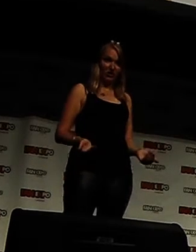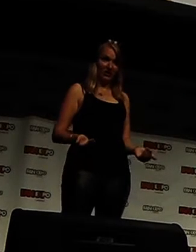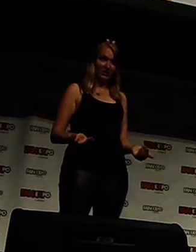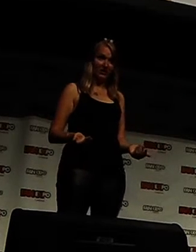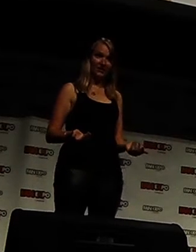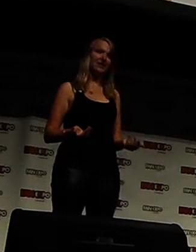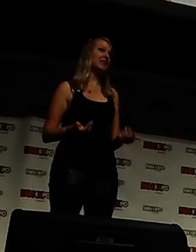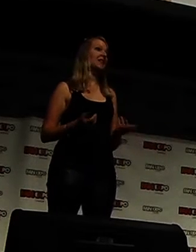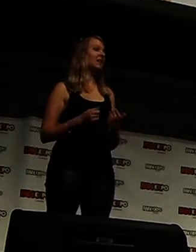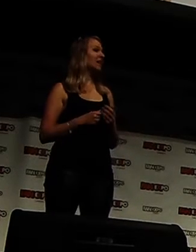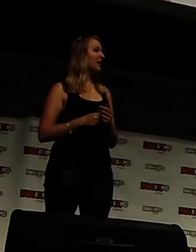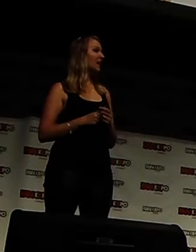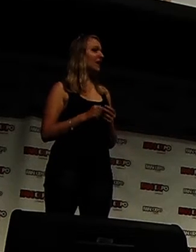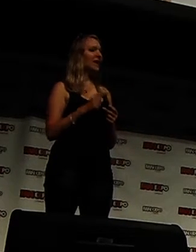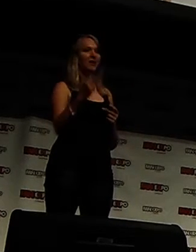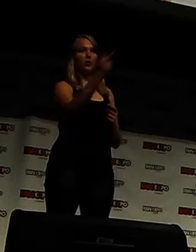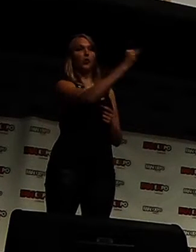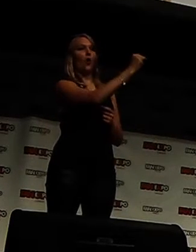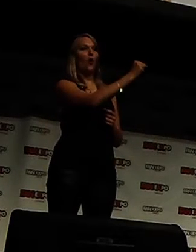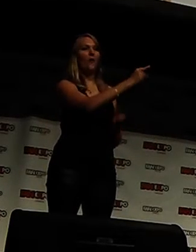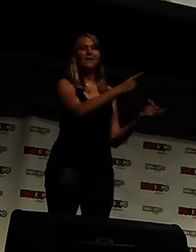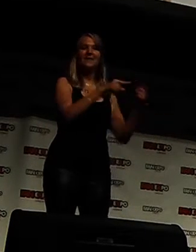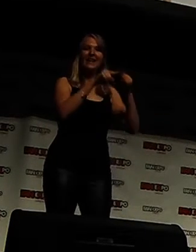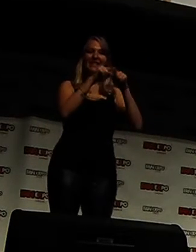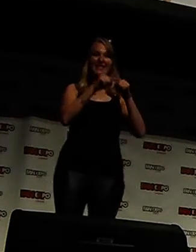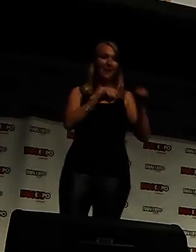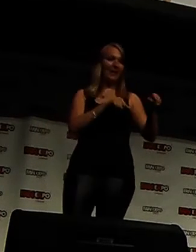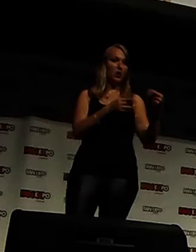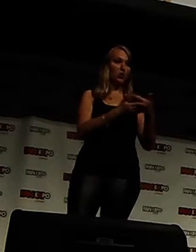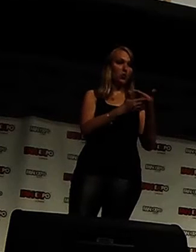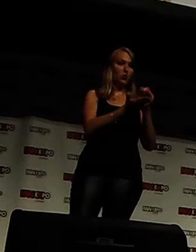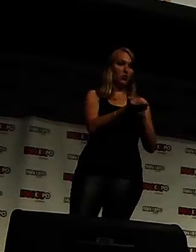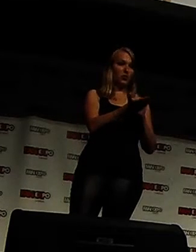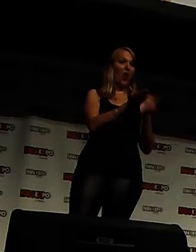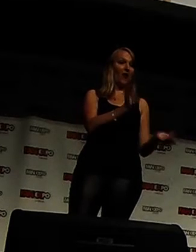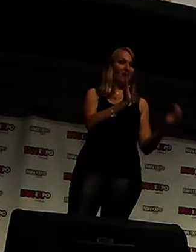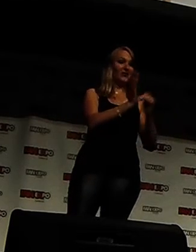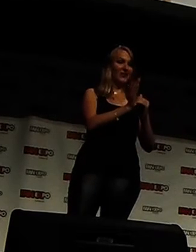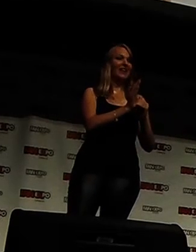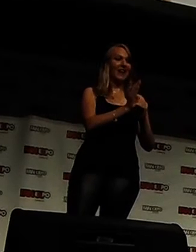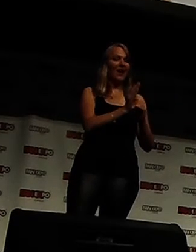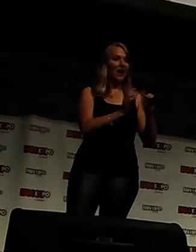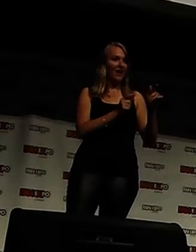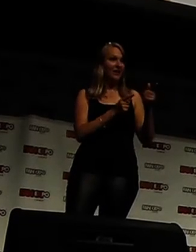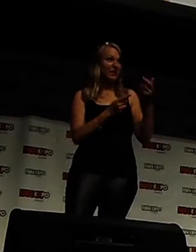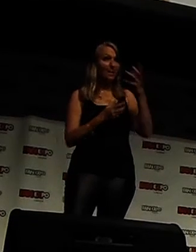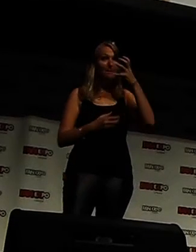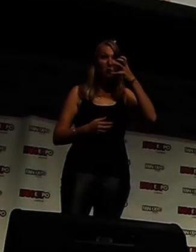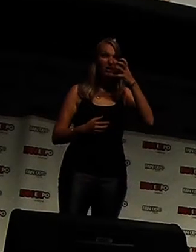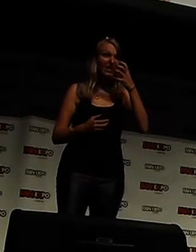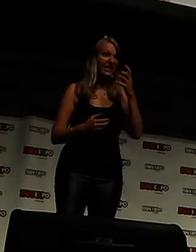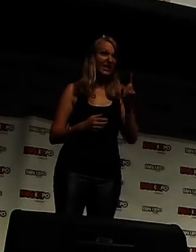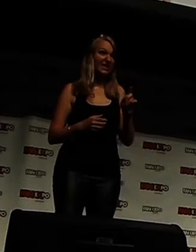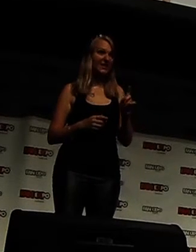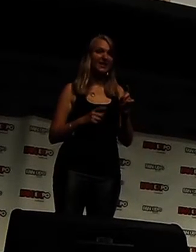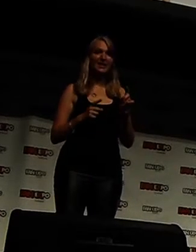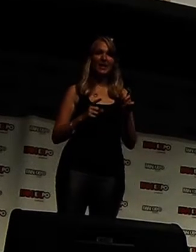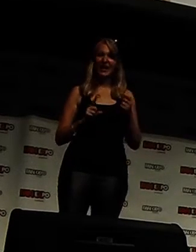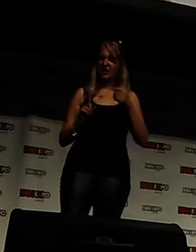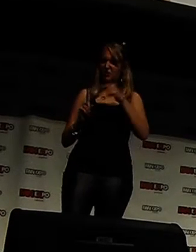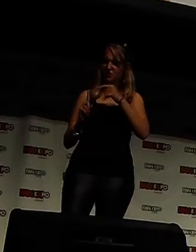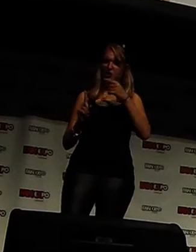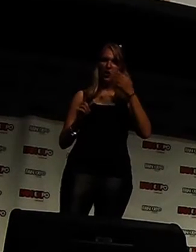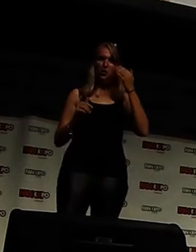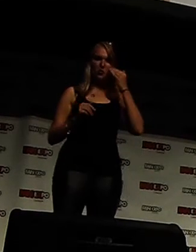Depends how, moody they are, I don't know. I think, to be honest, she's known the Doctor in all forms now,